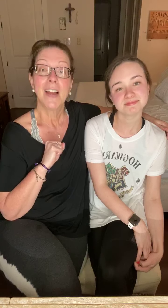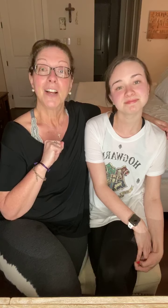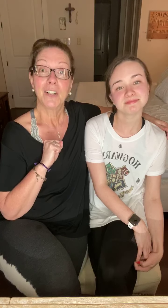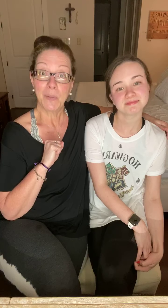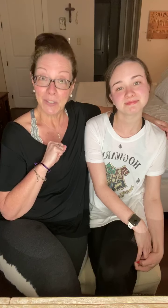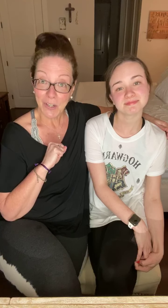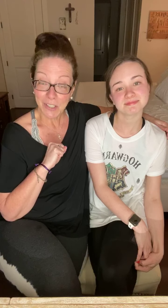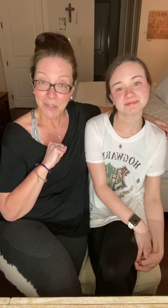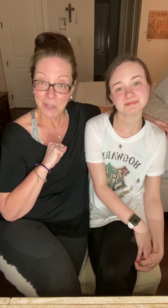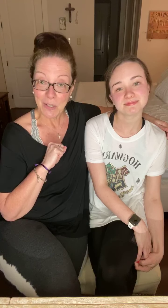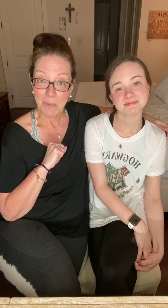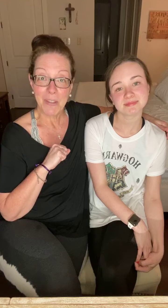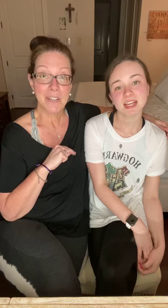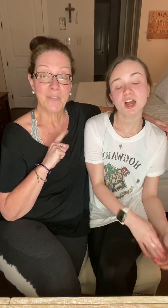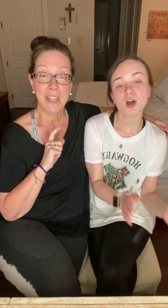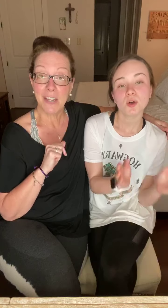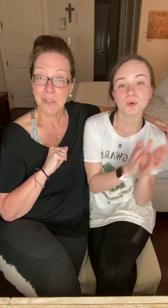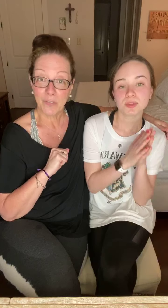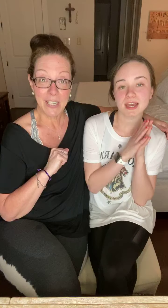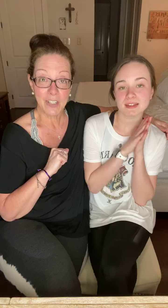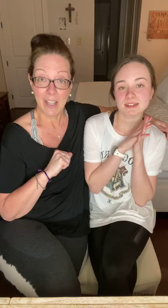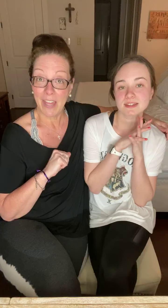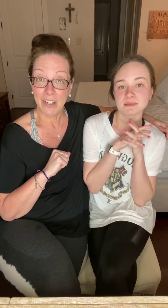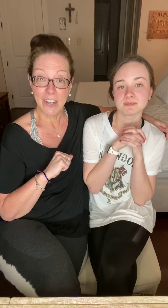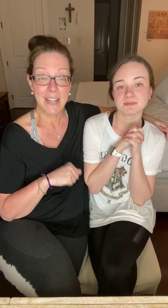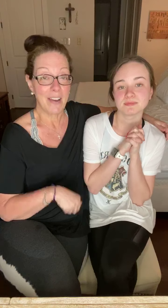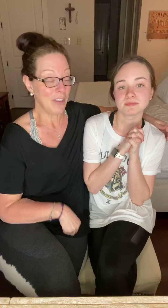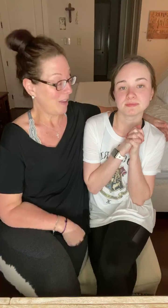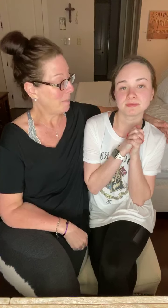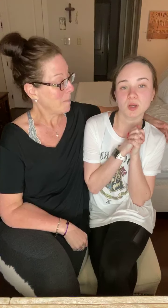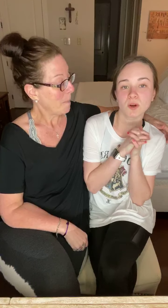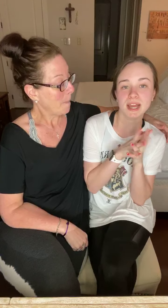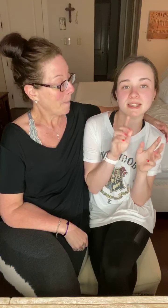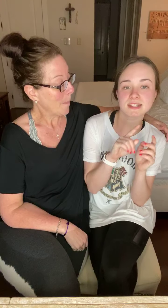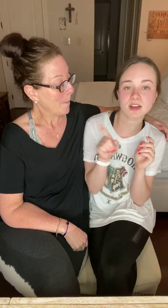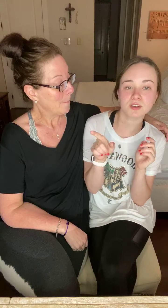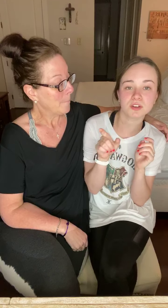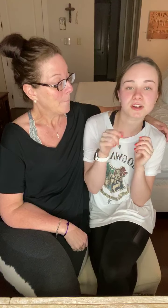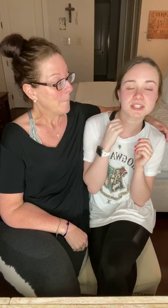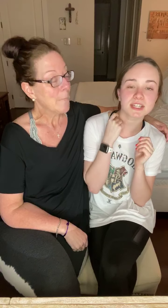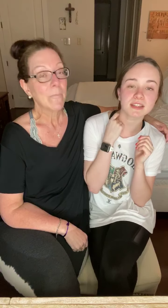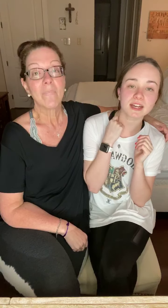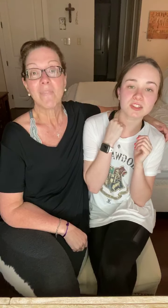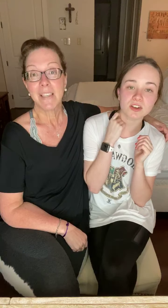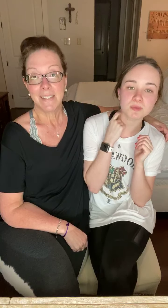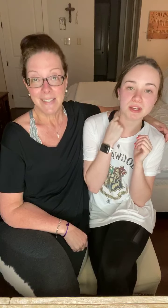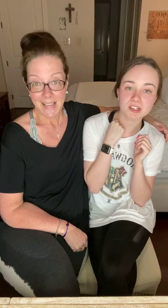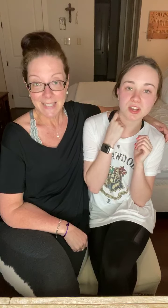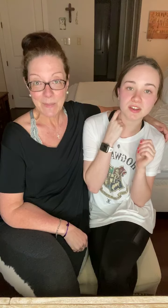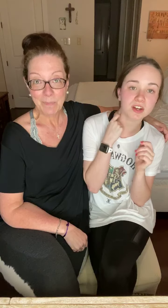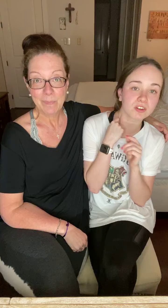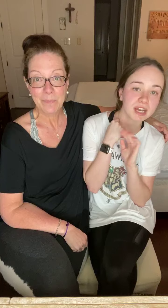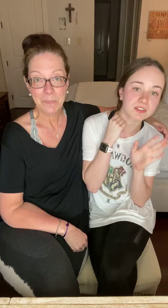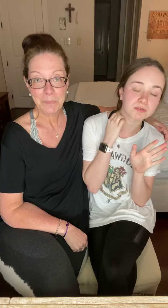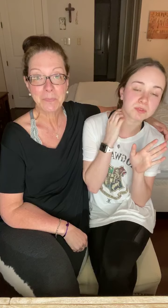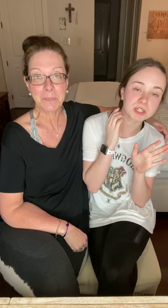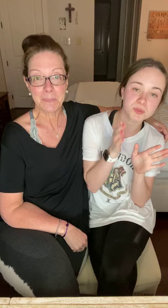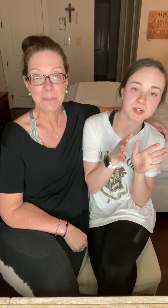go look on YouTube. There's videos for each letter and everything. Or ASL University, like I talked about yesterday. They're a great resource